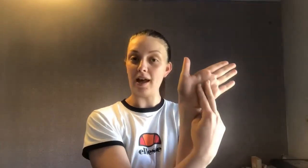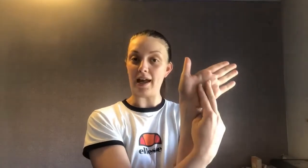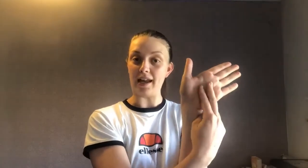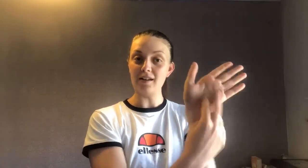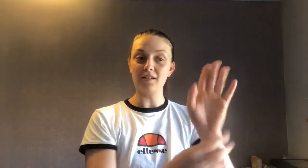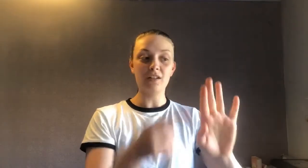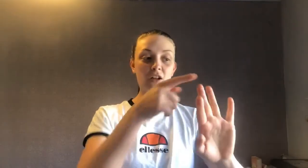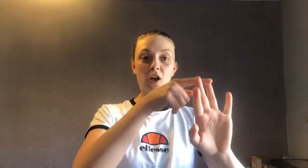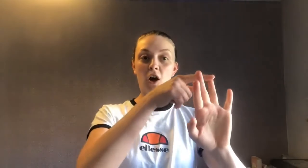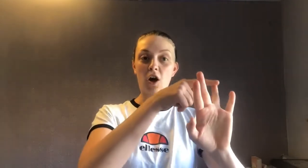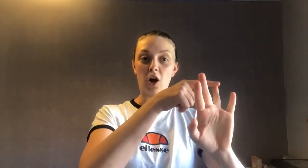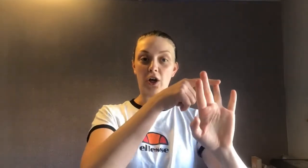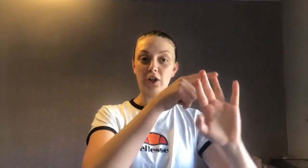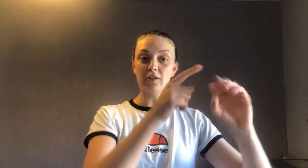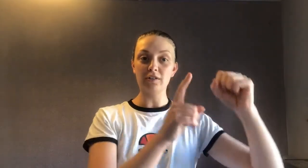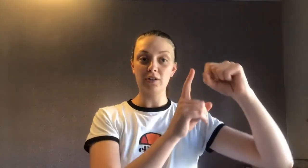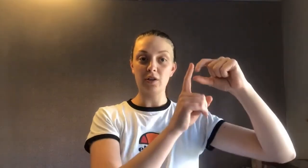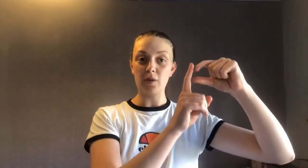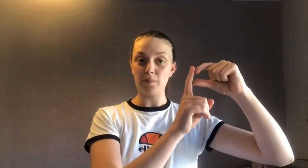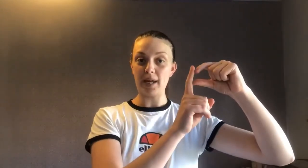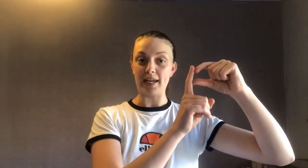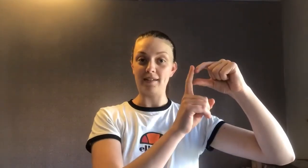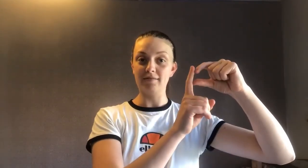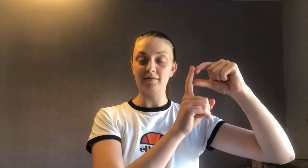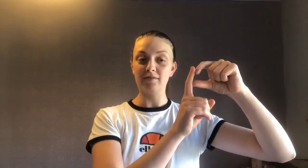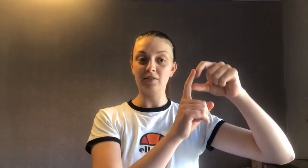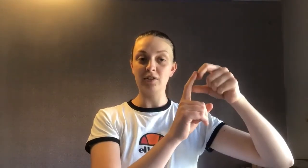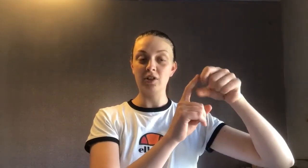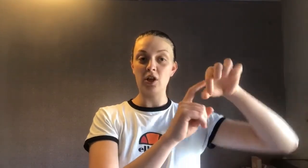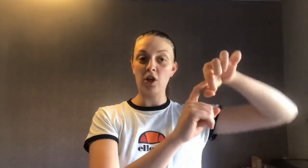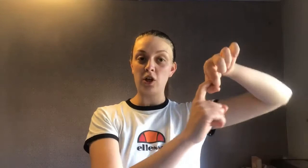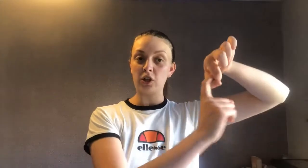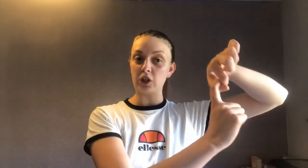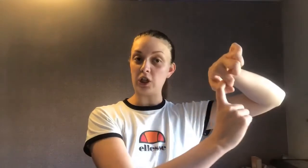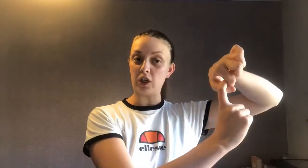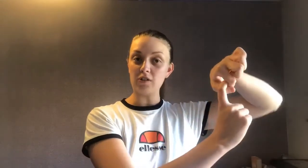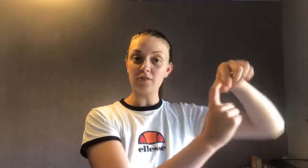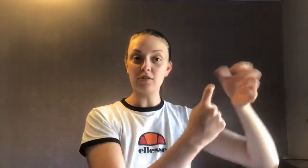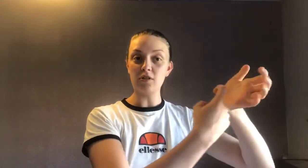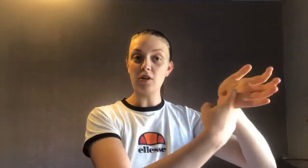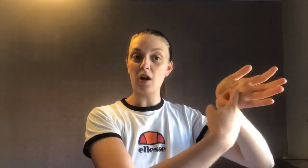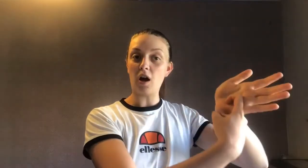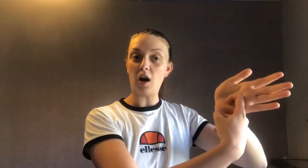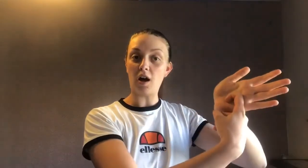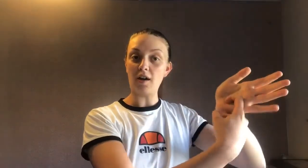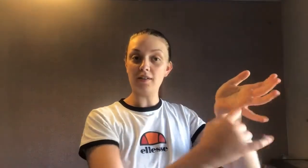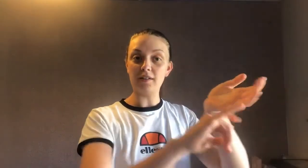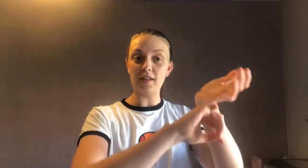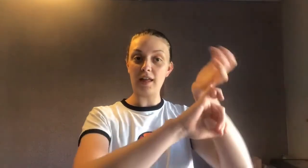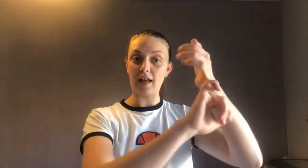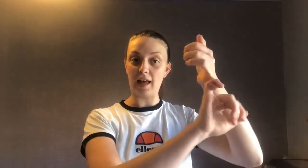N, O, P, Q, R,